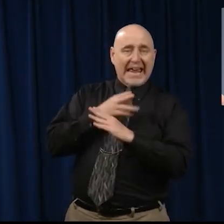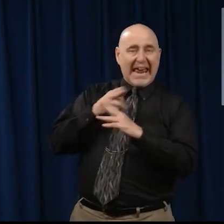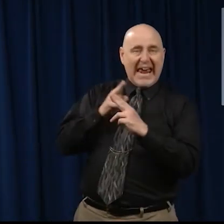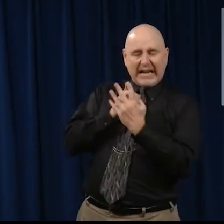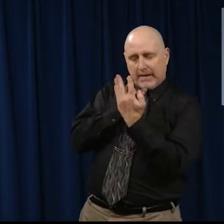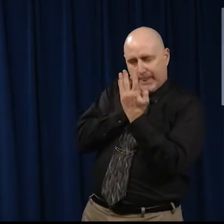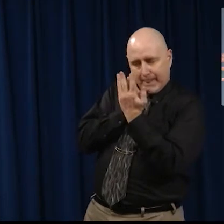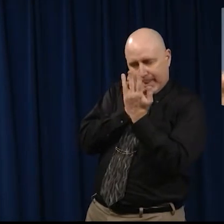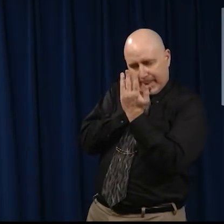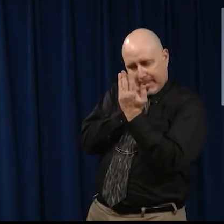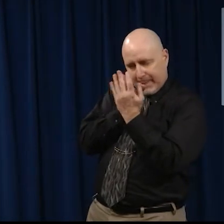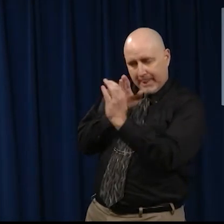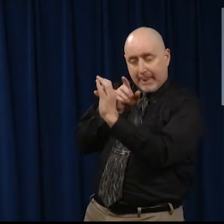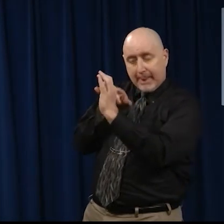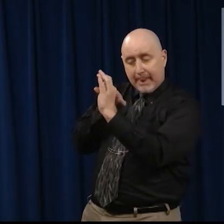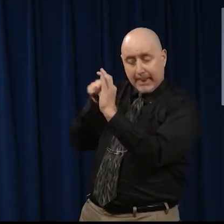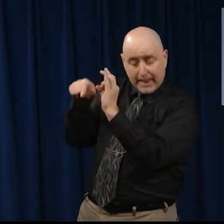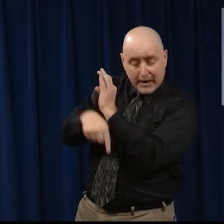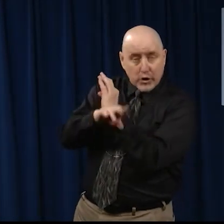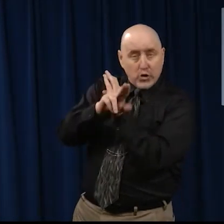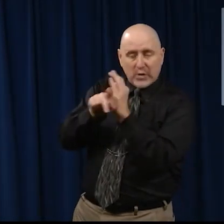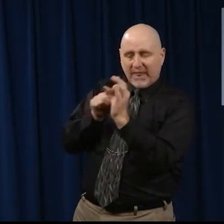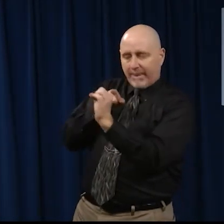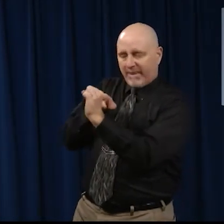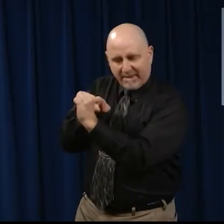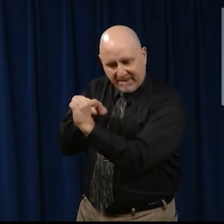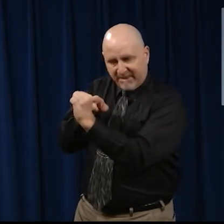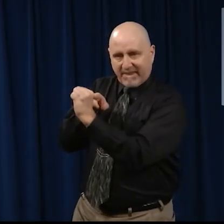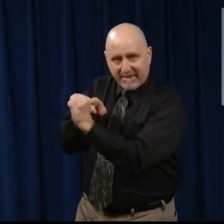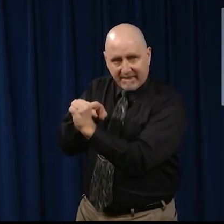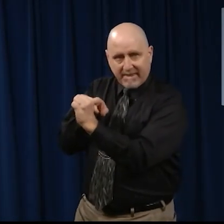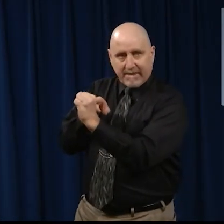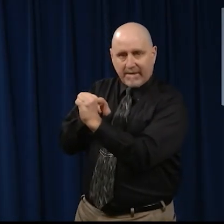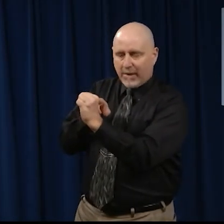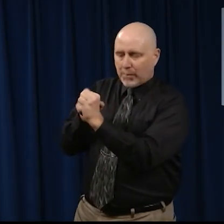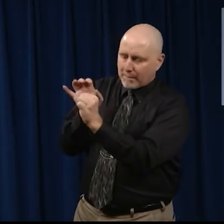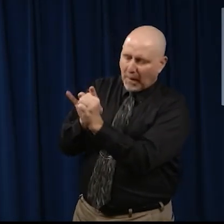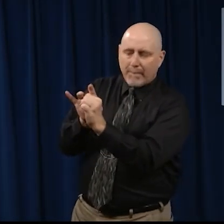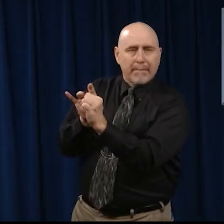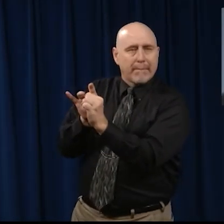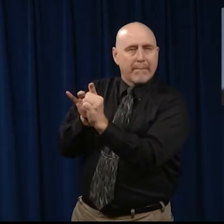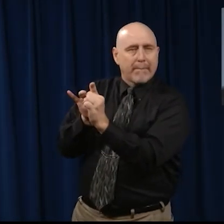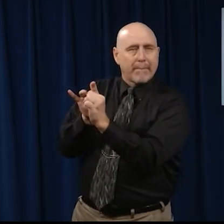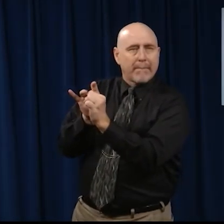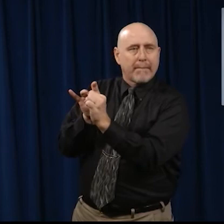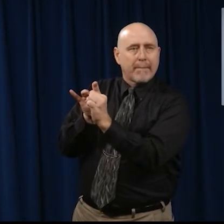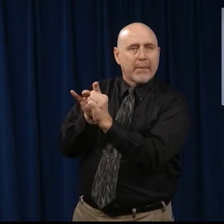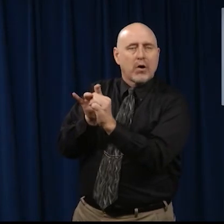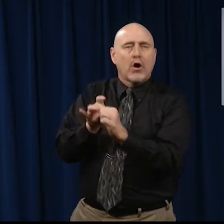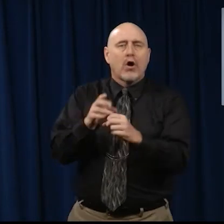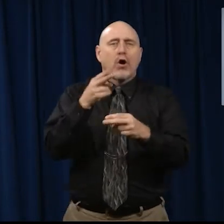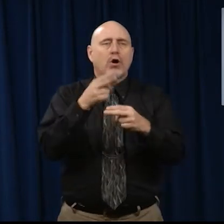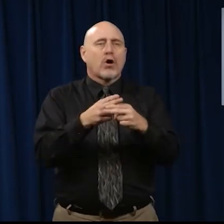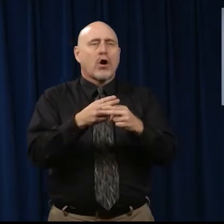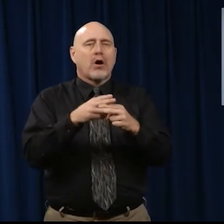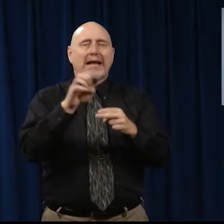so that when the egg tries to go to the fallopian tube to get to the uterus, it won't make it. And it will stop and lodge right in the fallopian tube, and you'll have what's called